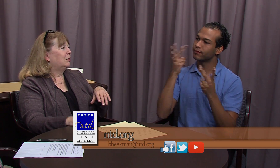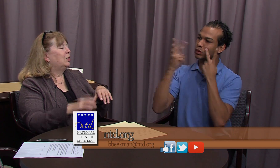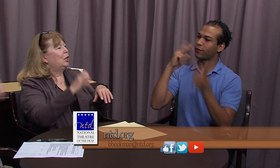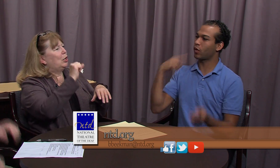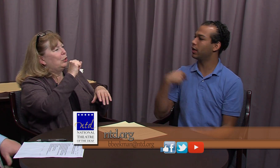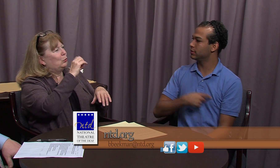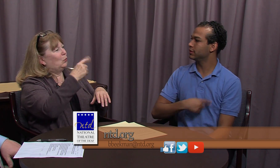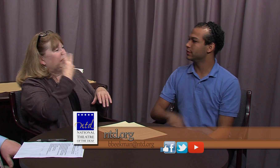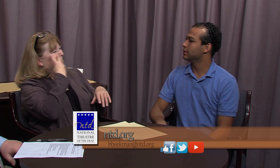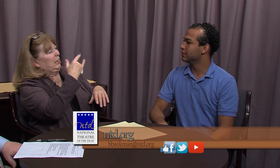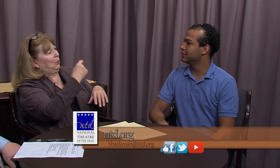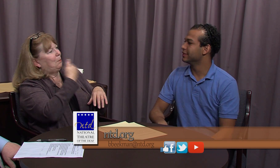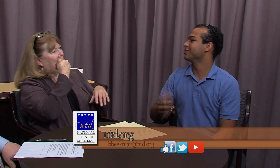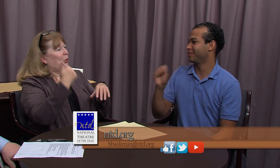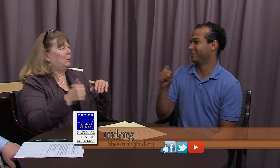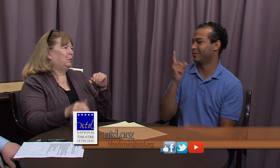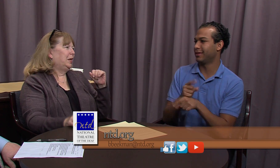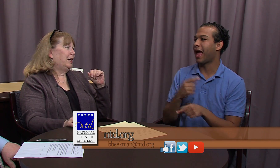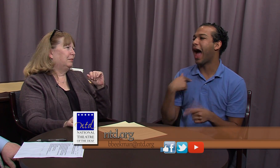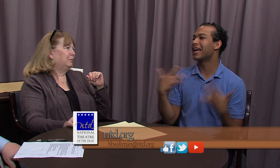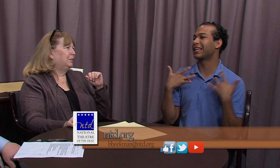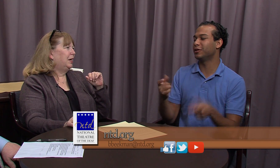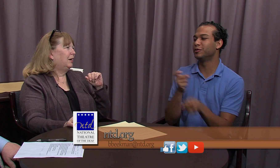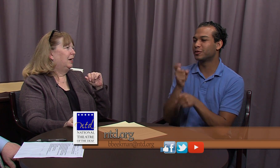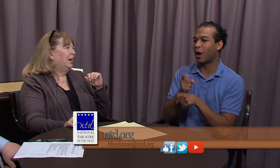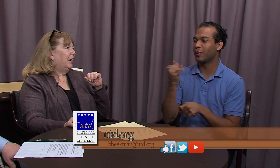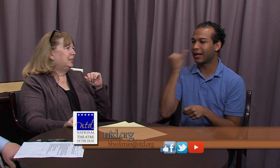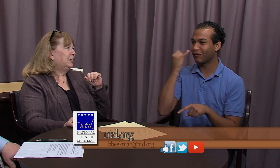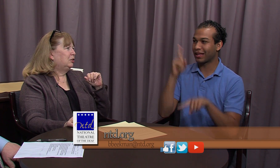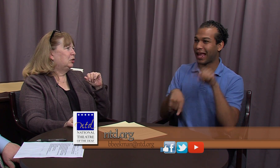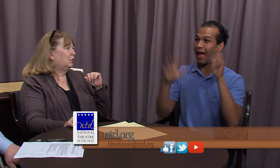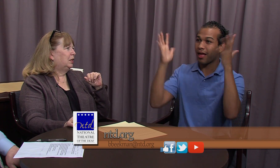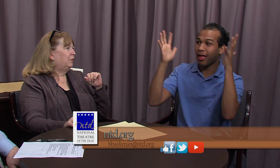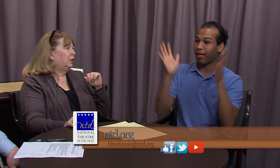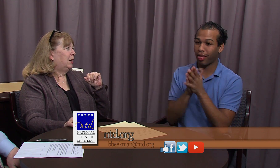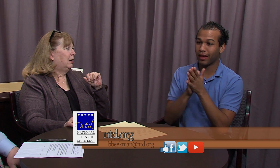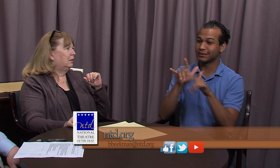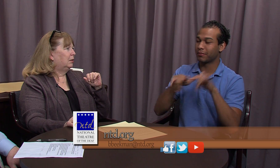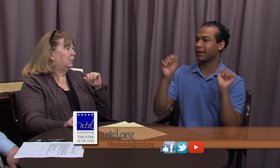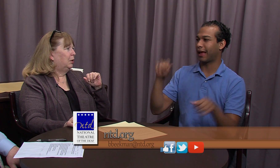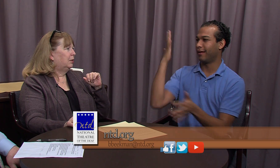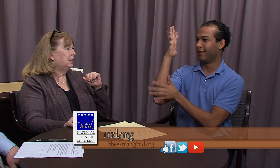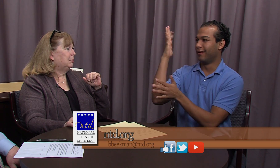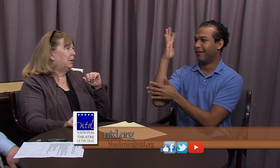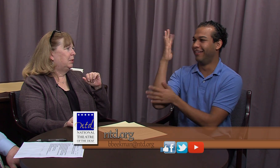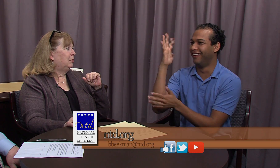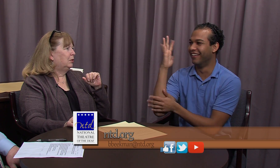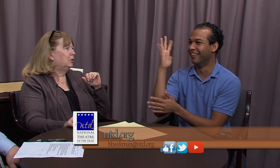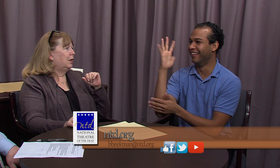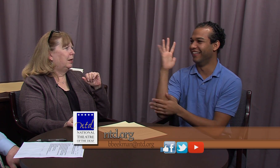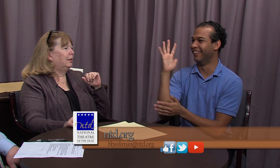better. Yeah, yeah. I tend to joke that if you can't applaud at the same time, then you can do that.